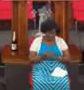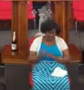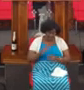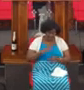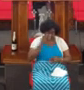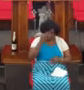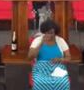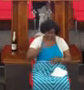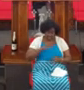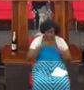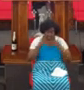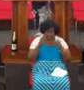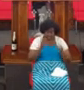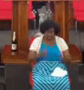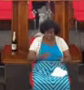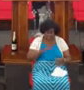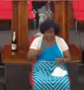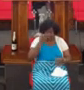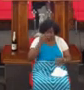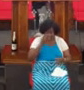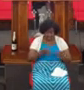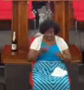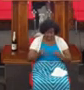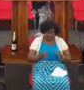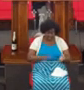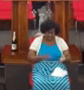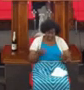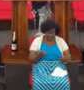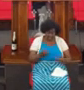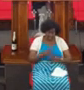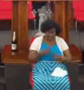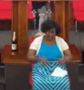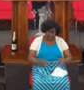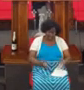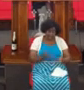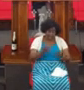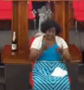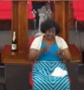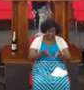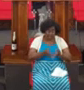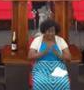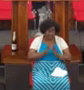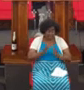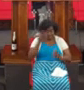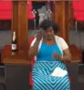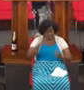I'm a sinner. I know that if I die today, I go to hell. And I'm asking you to come into my heart and save.